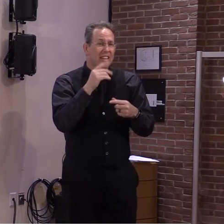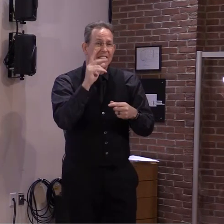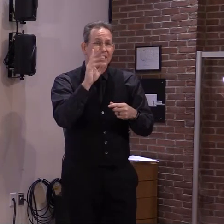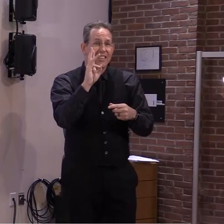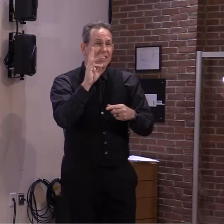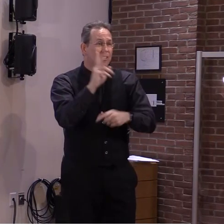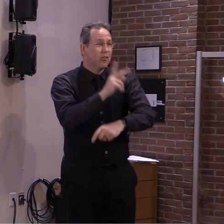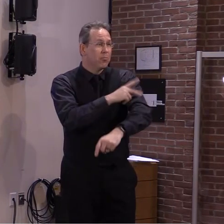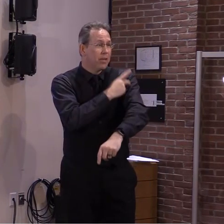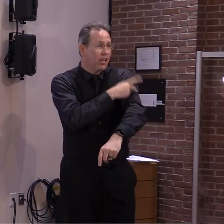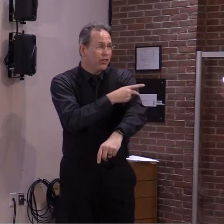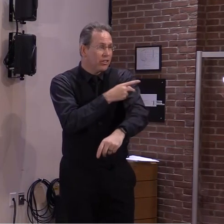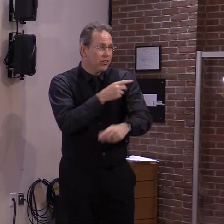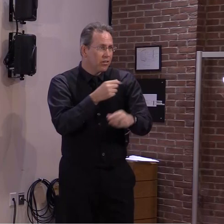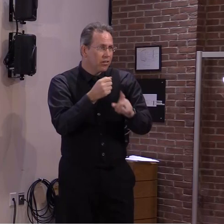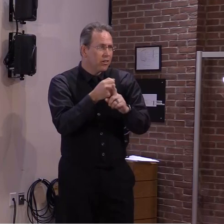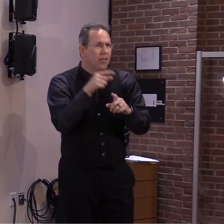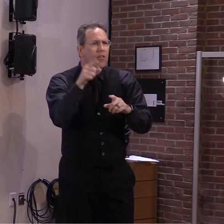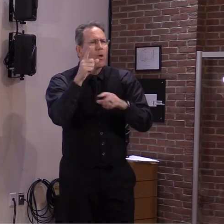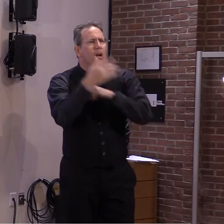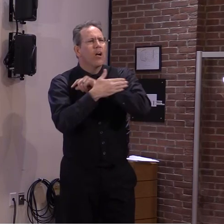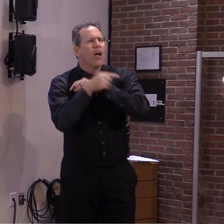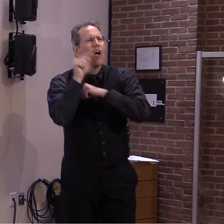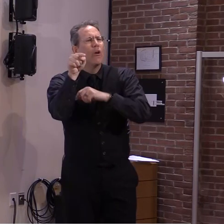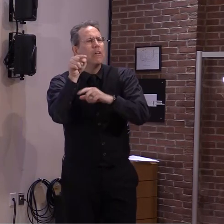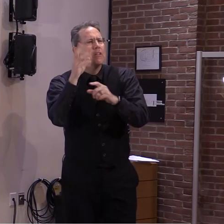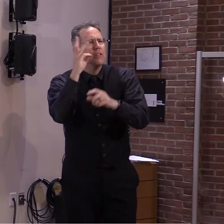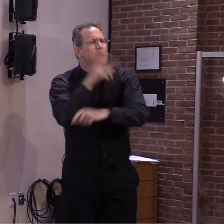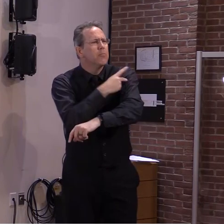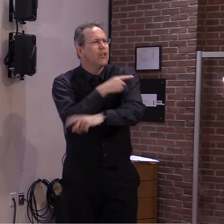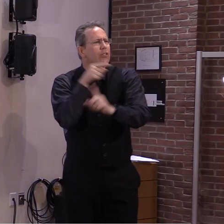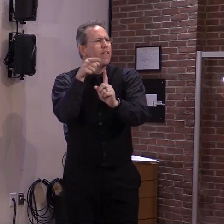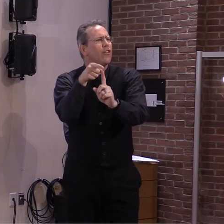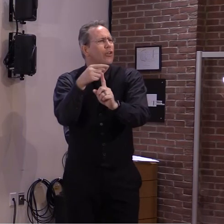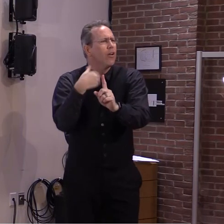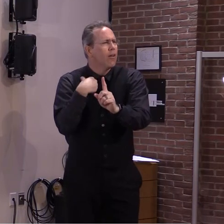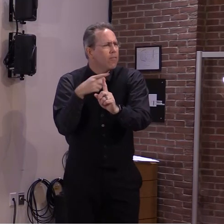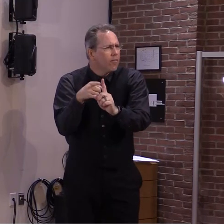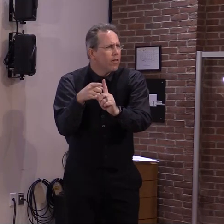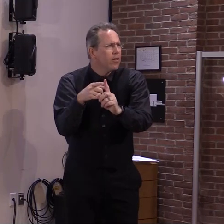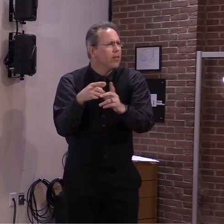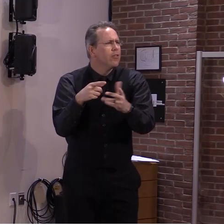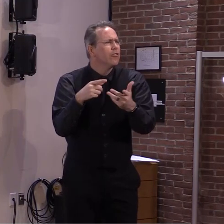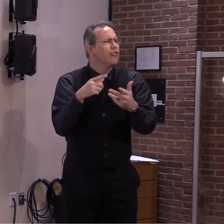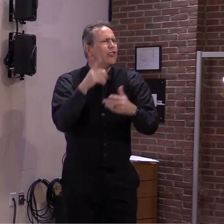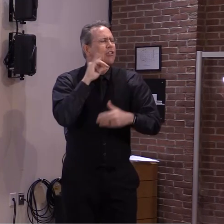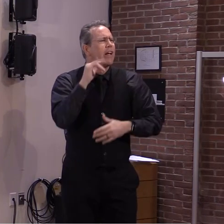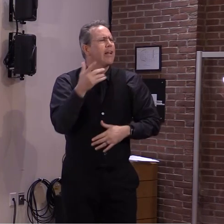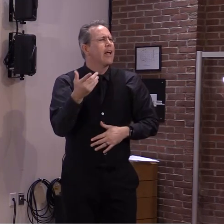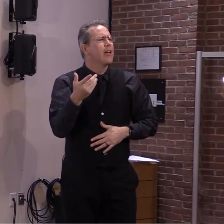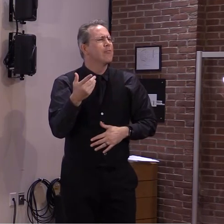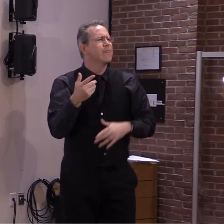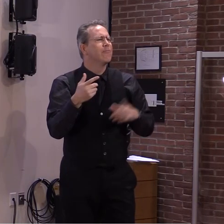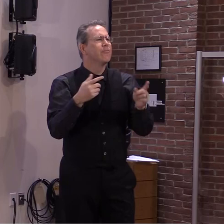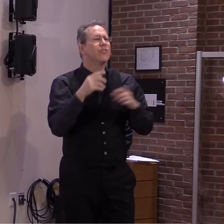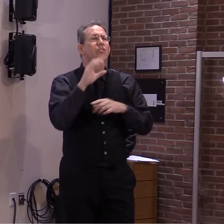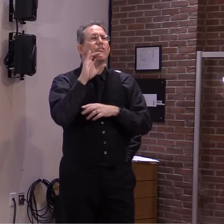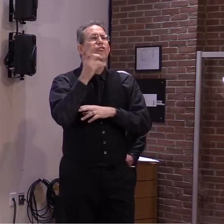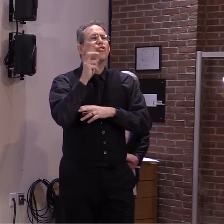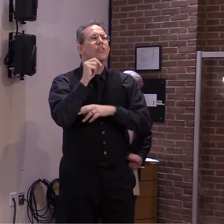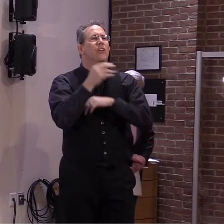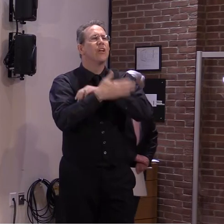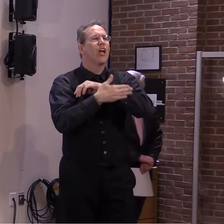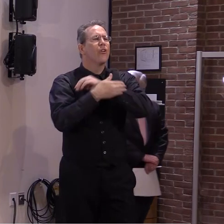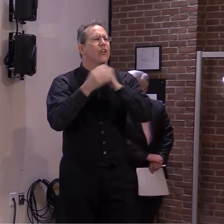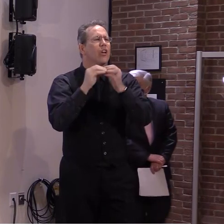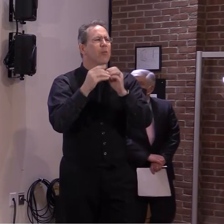5,500 people in Chittenden County is literally 900 times less accurate. I'm wondering who's